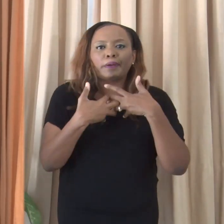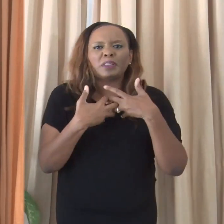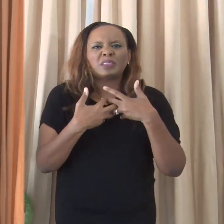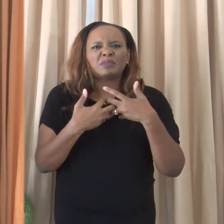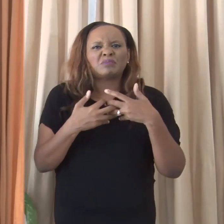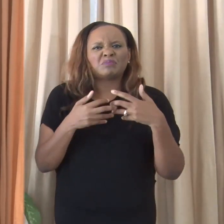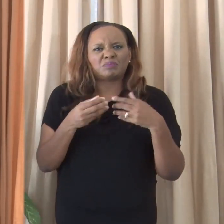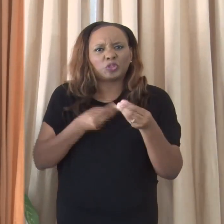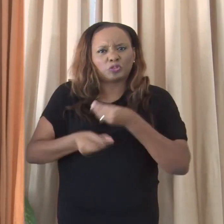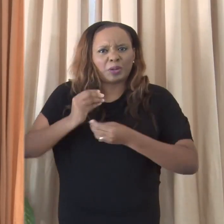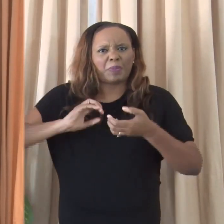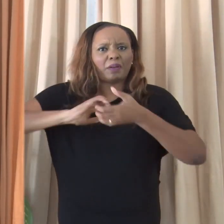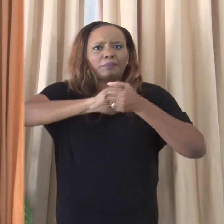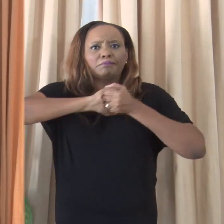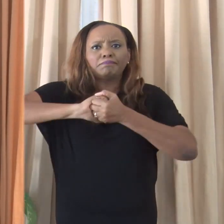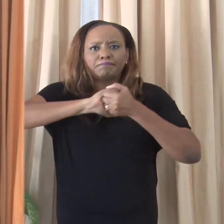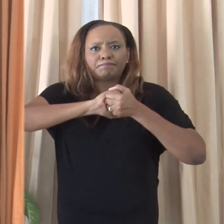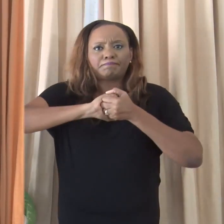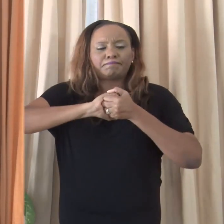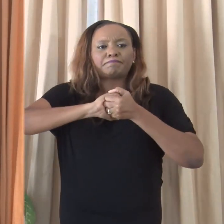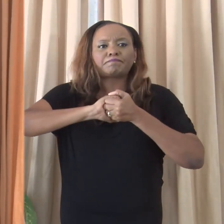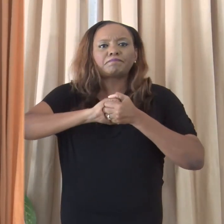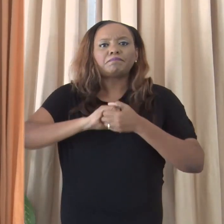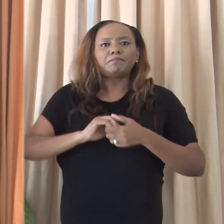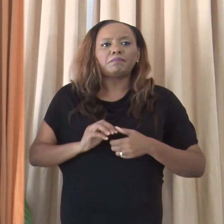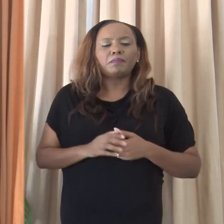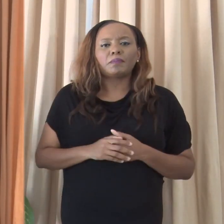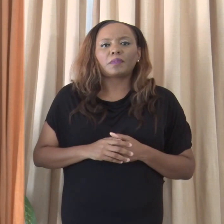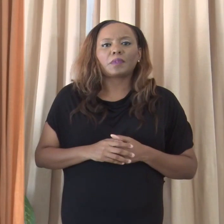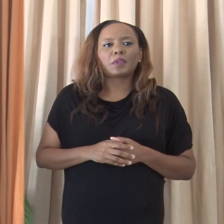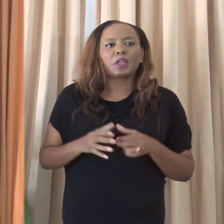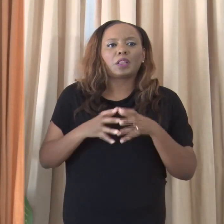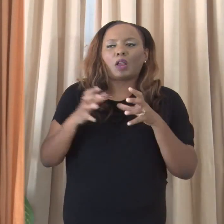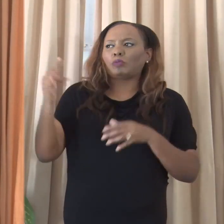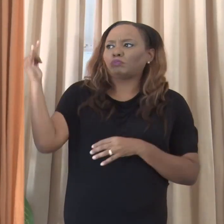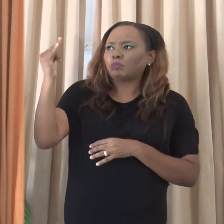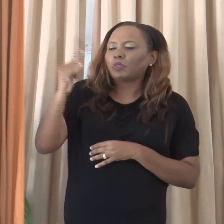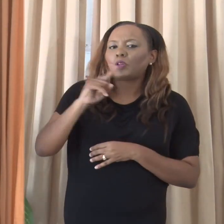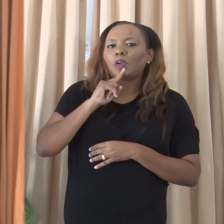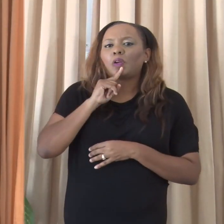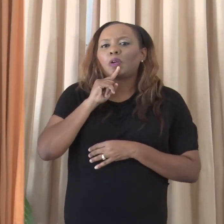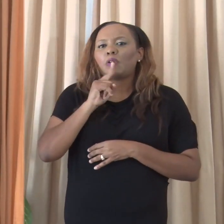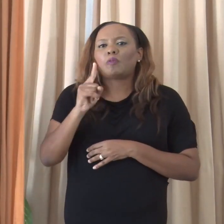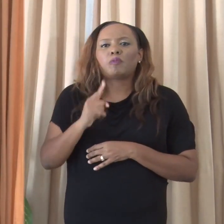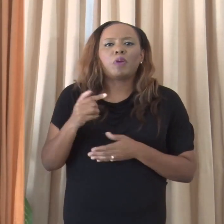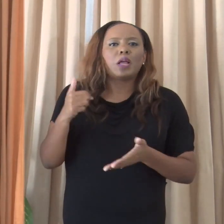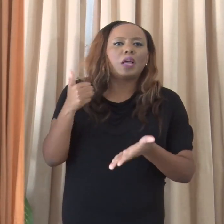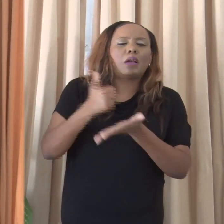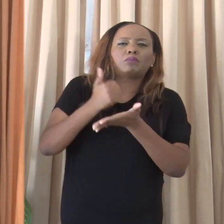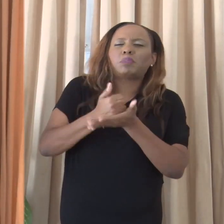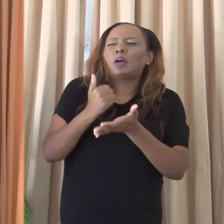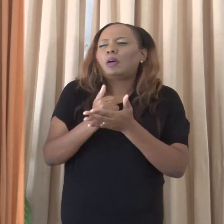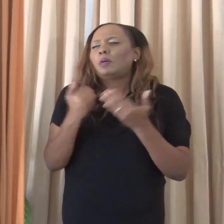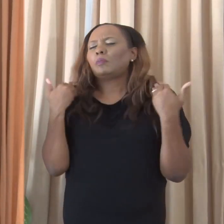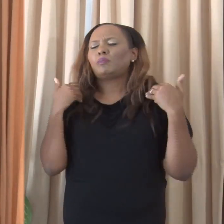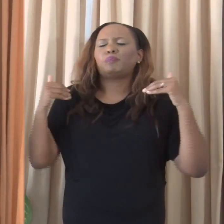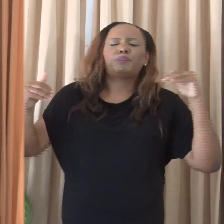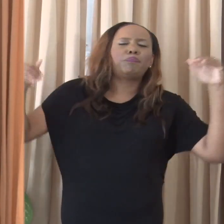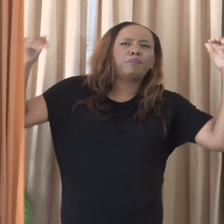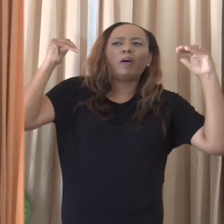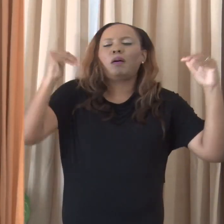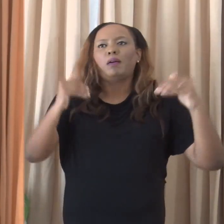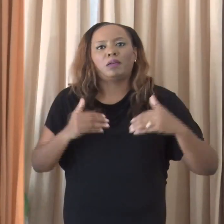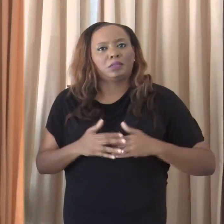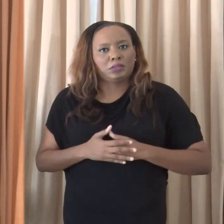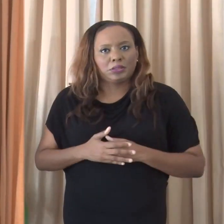carriers which have gone above and beyond the call of duty in an effort to meet us halfway in order to